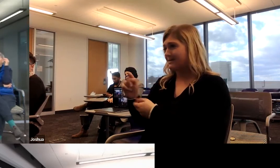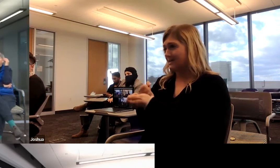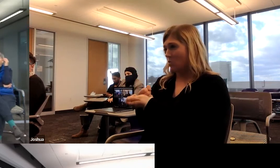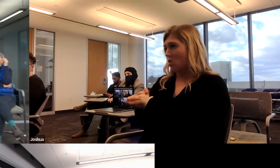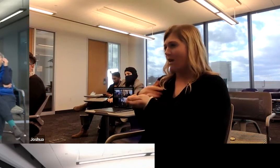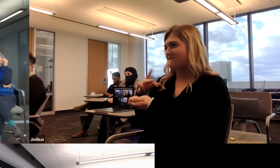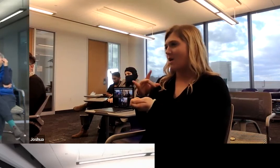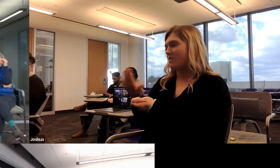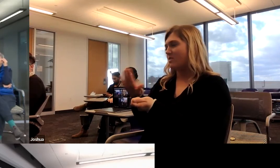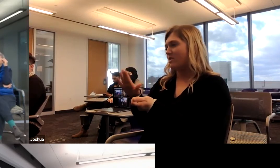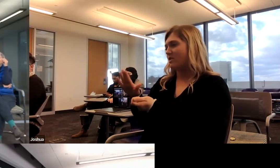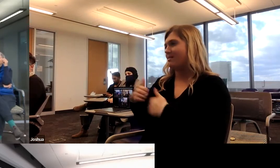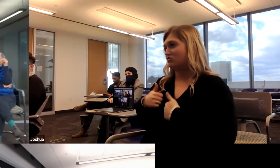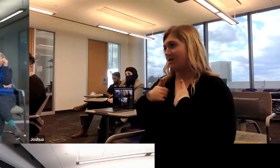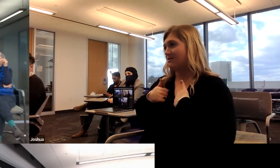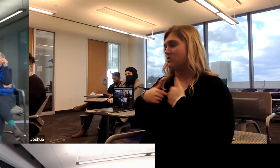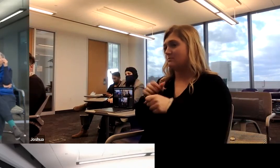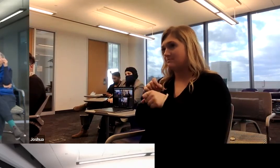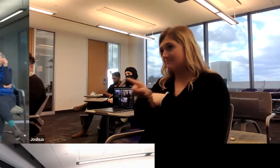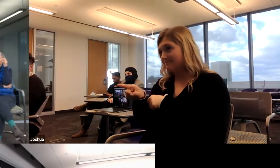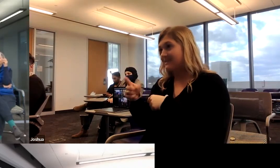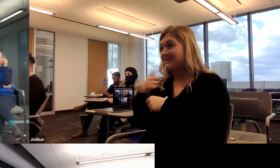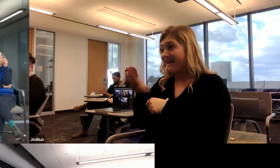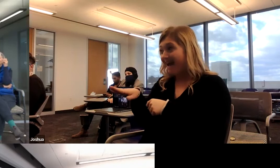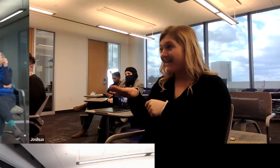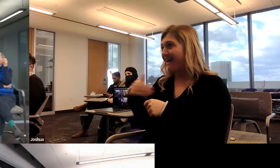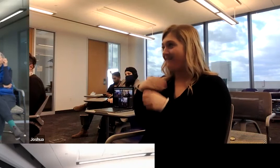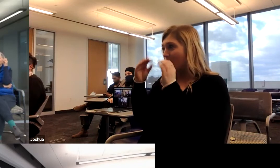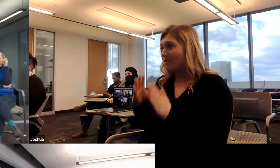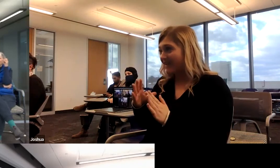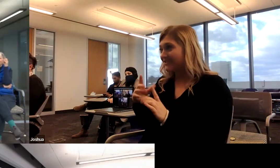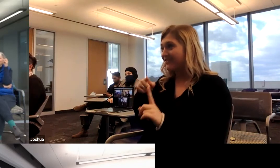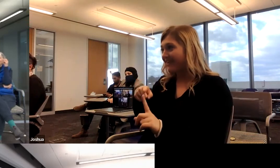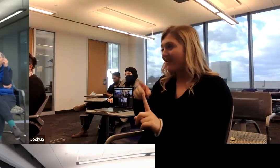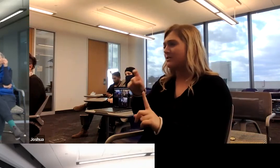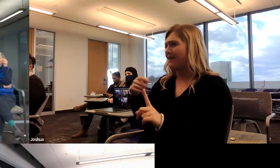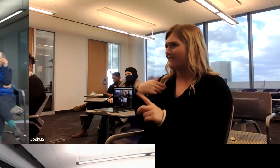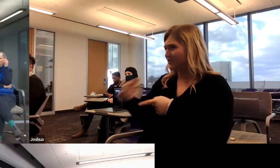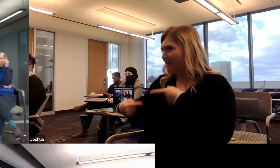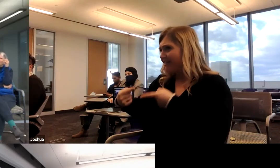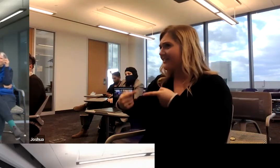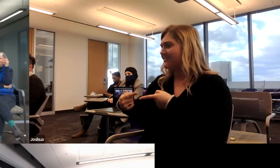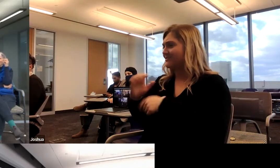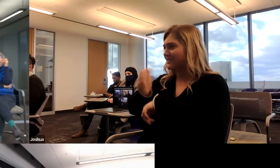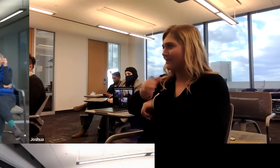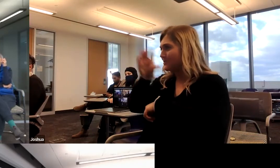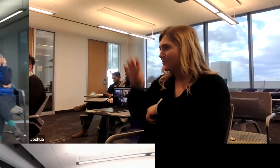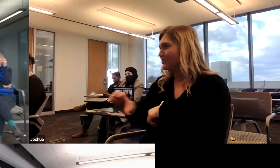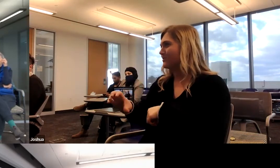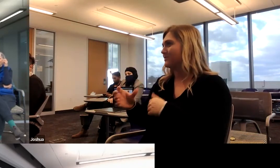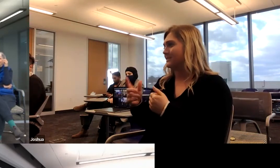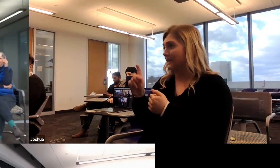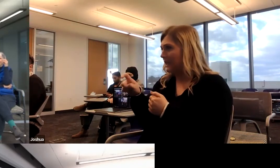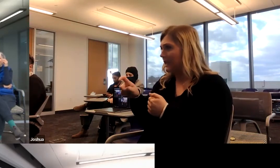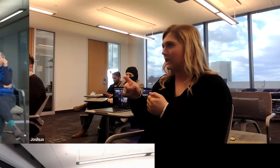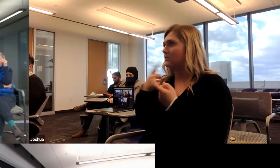support, and I sent them an email saying, hey, there's a professor in this room and they're having trouble getting the Zoom set up, and we